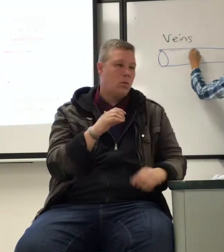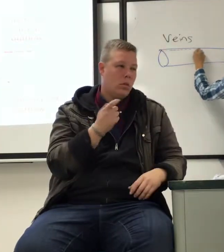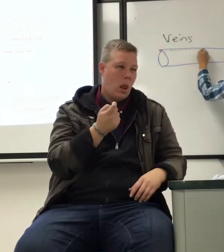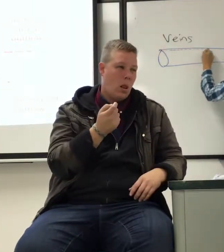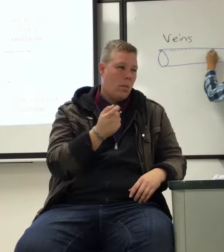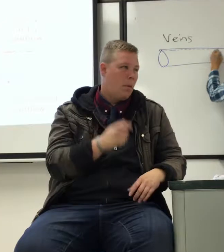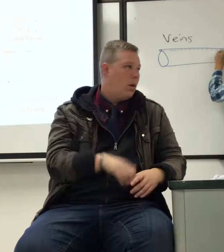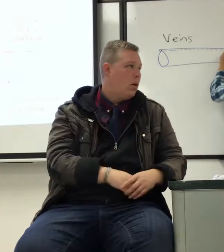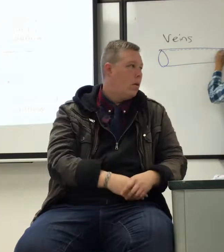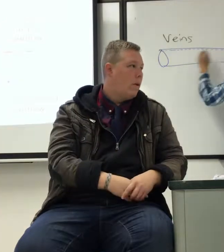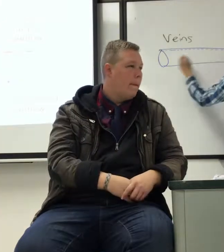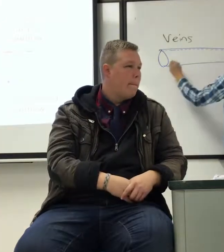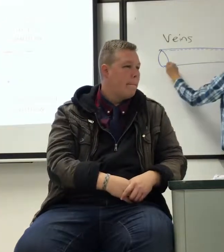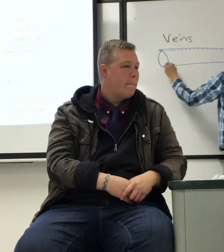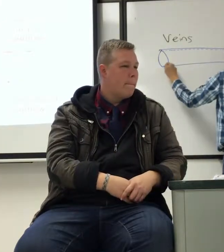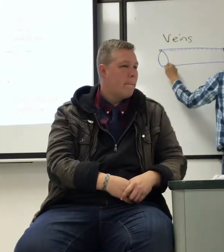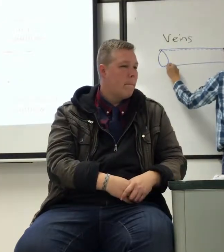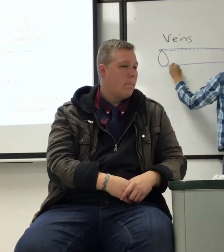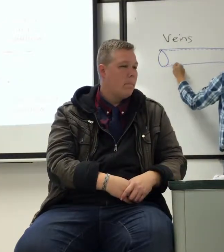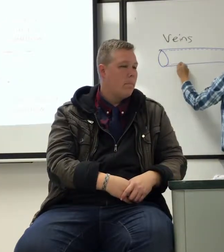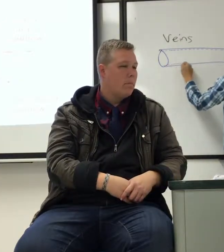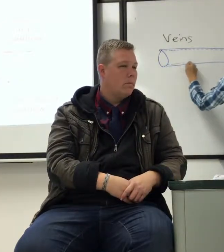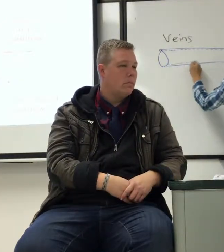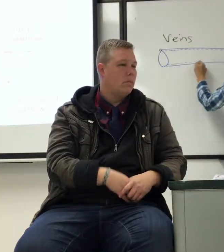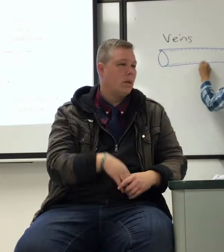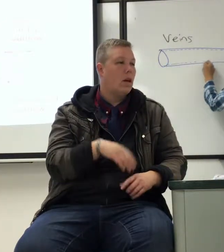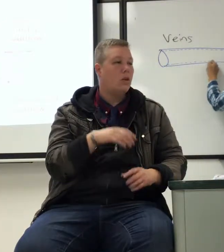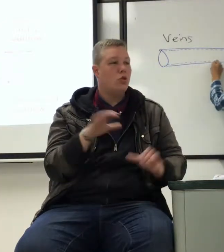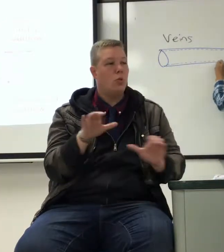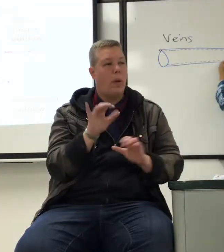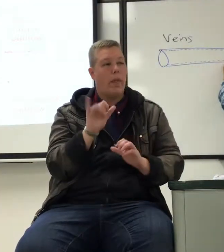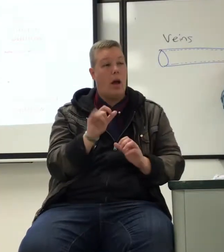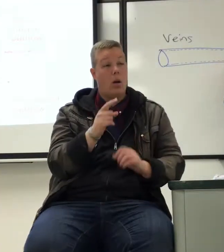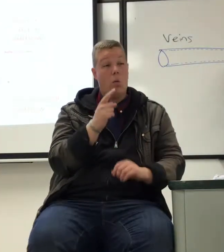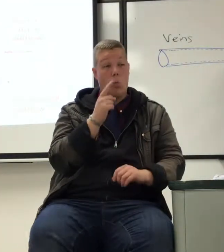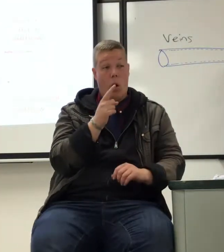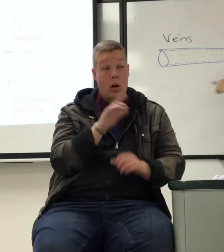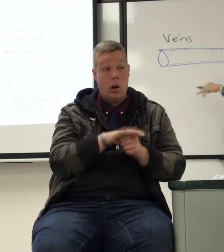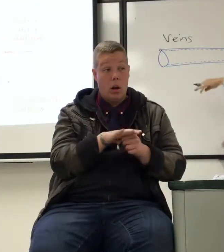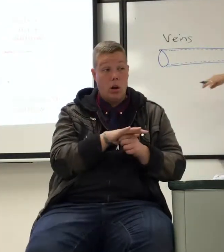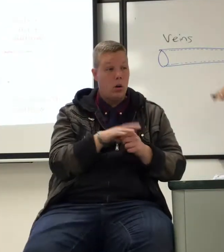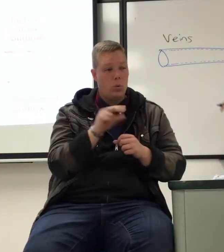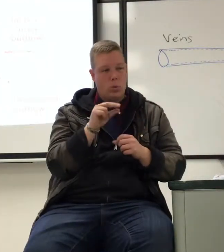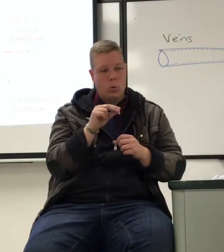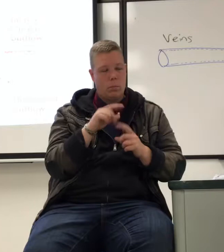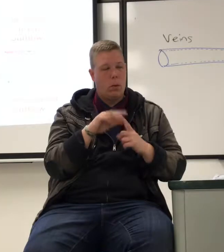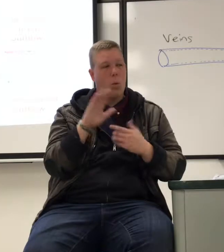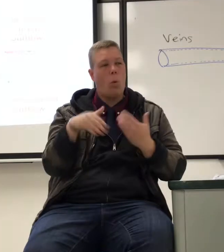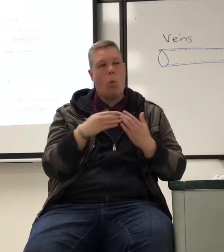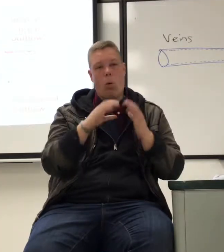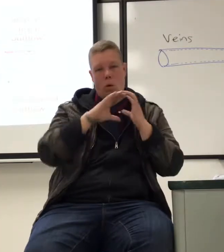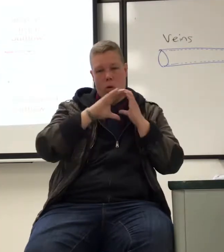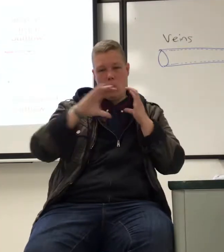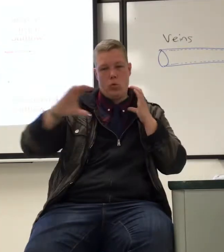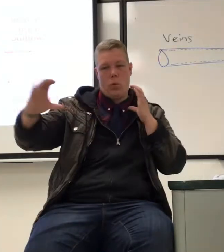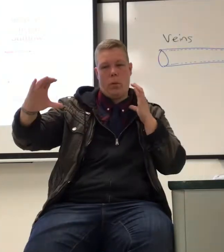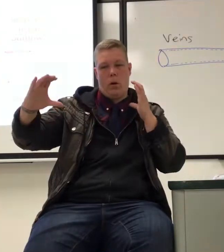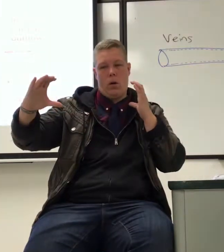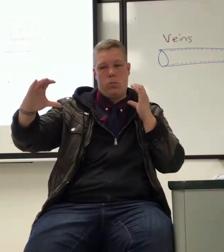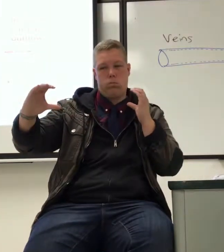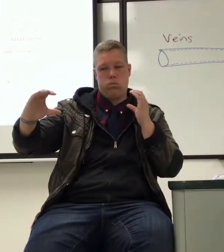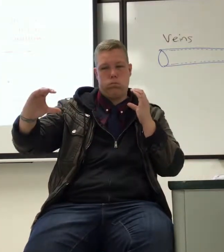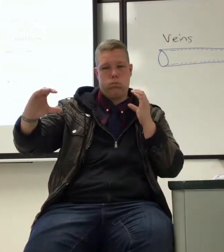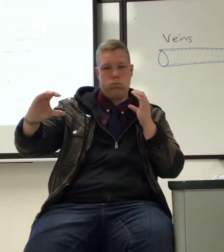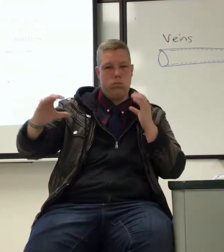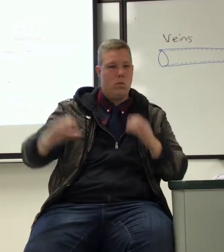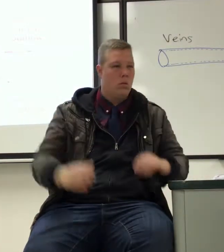much. And you're doing it not at one location, but over the entire length of the tube, say, a larger